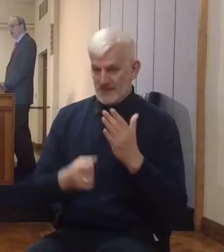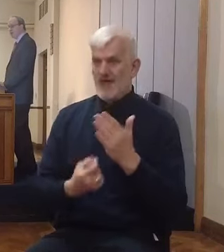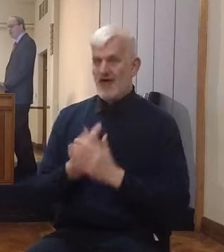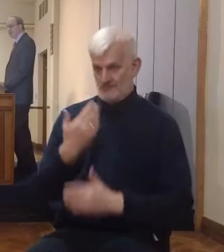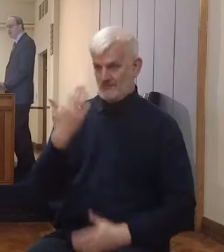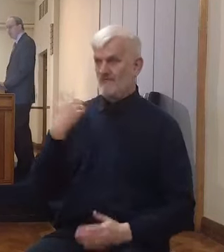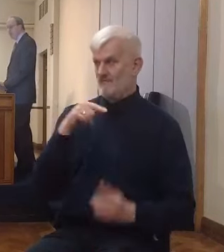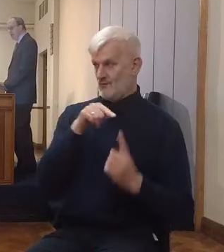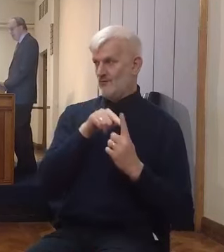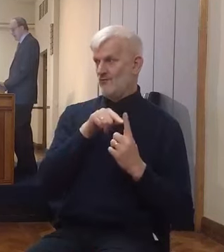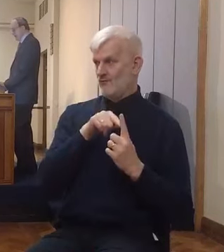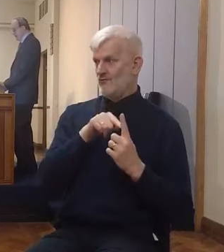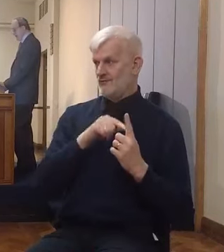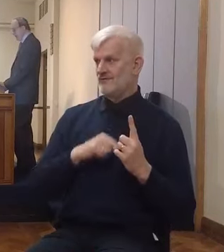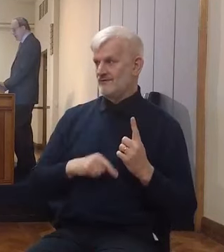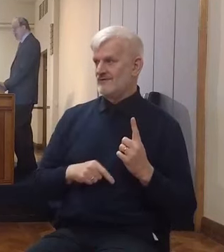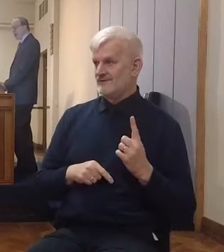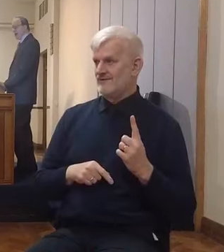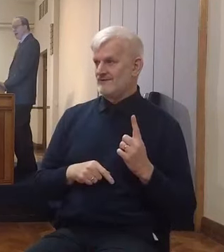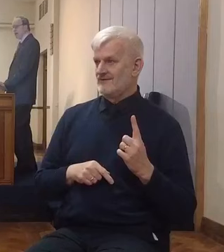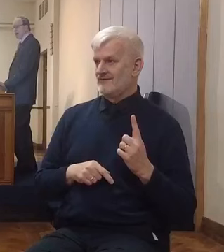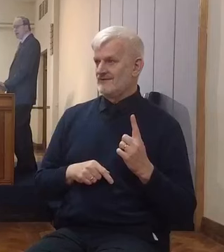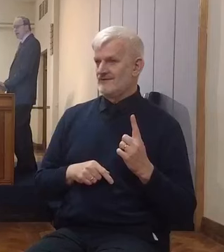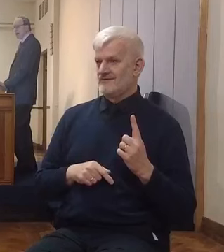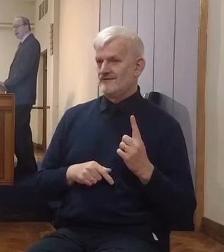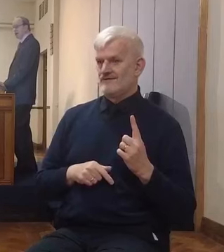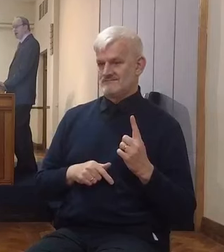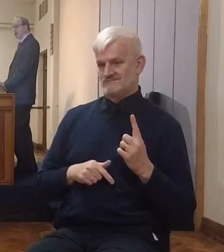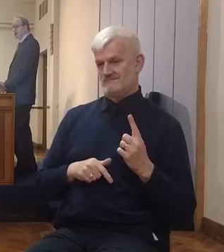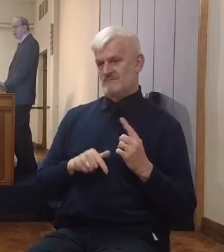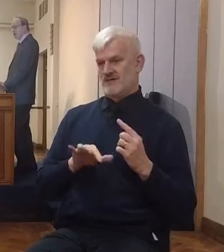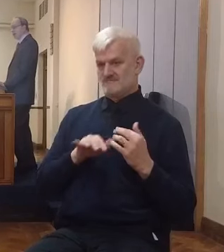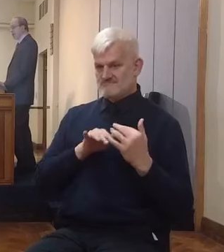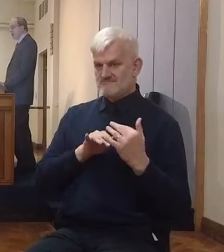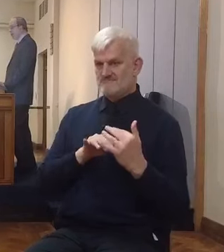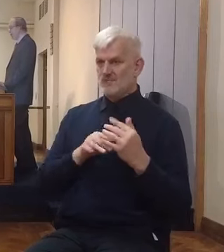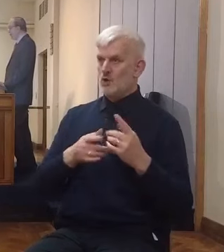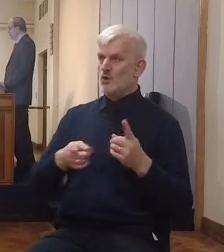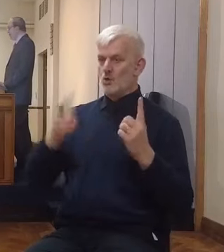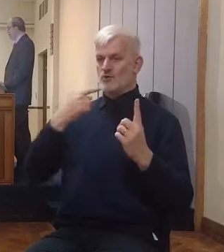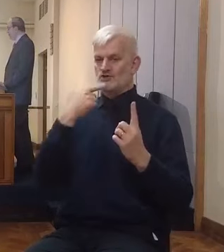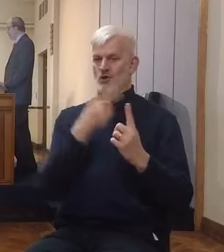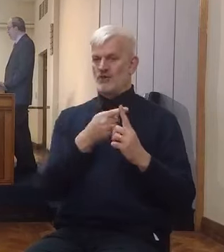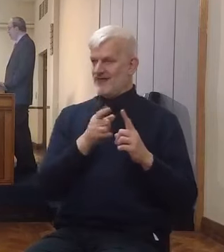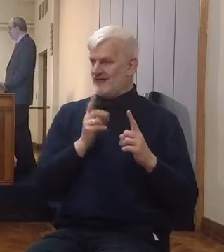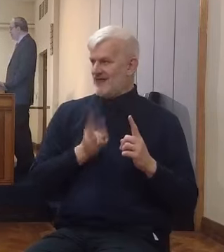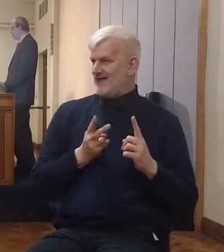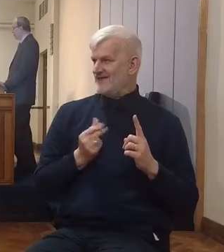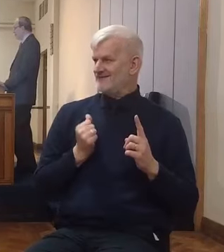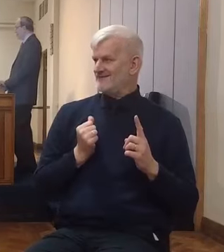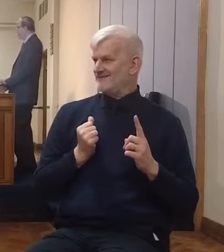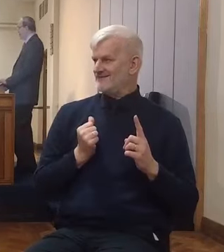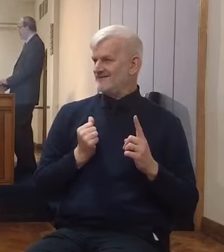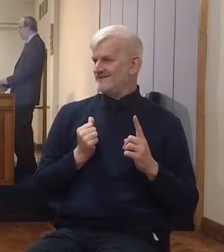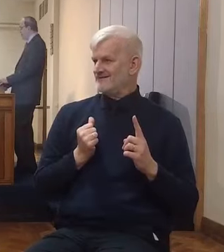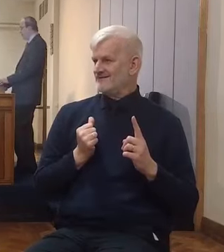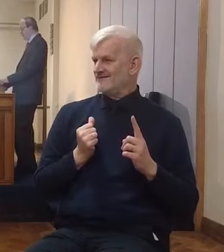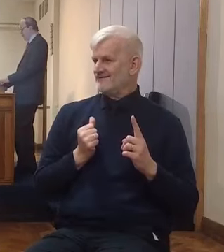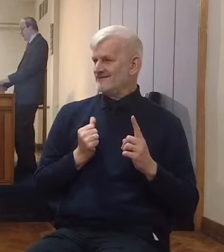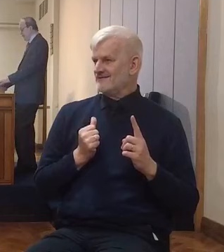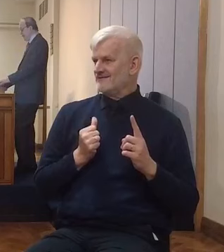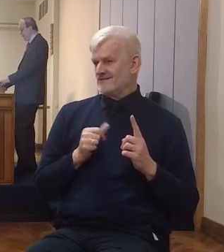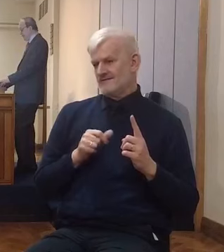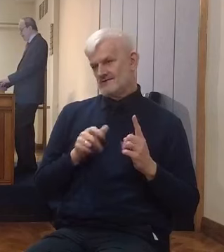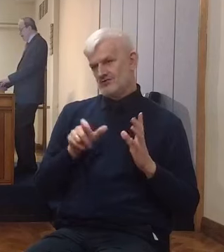before, in conflict, and the Lord had used precisely these words recorded in